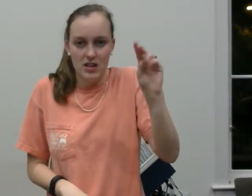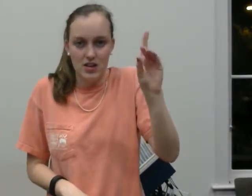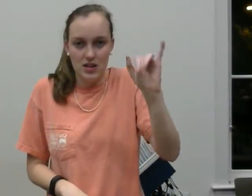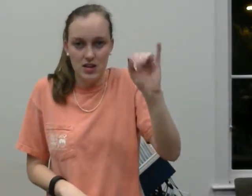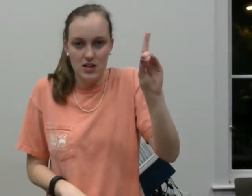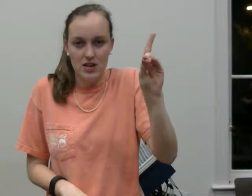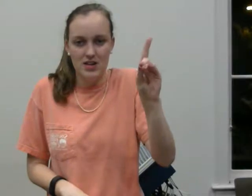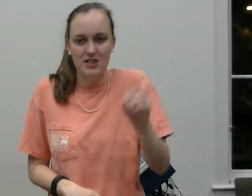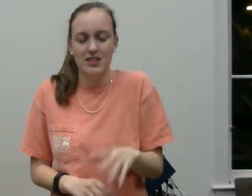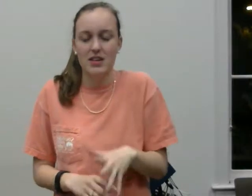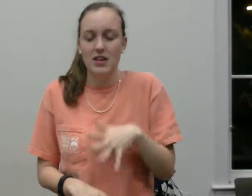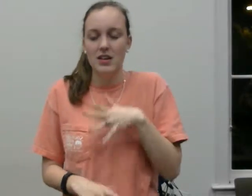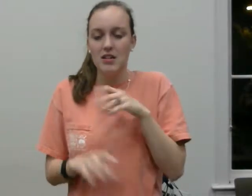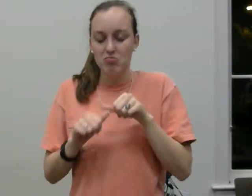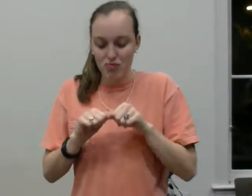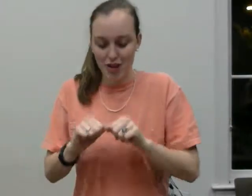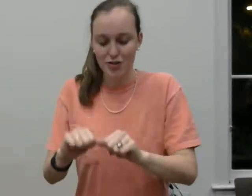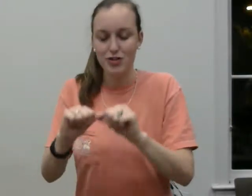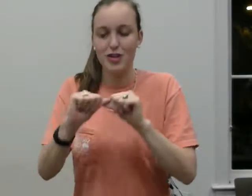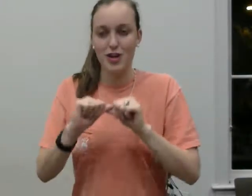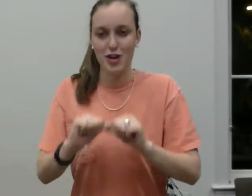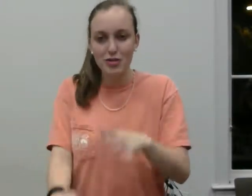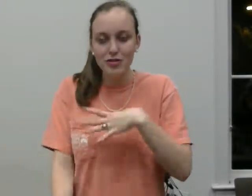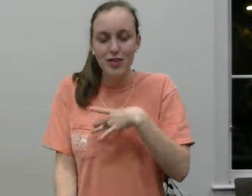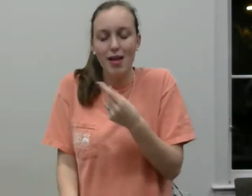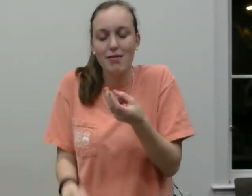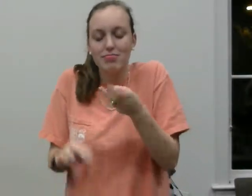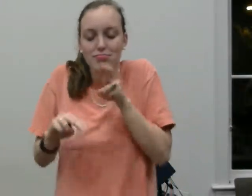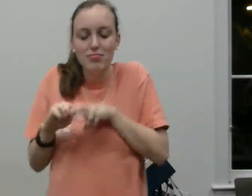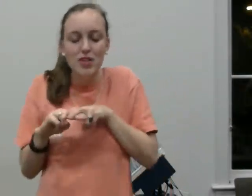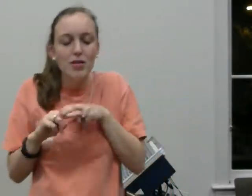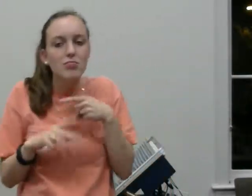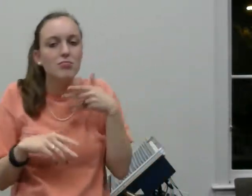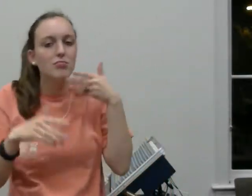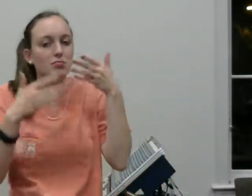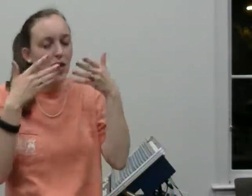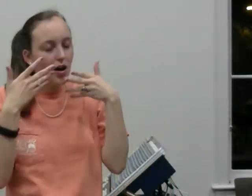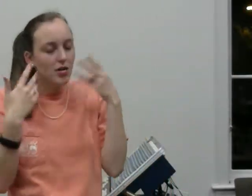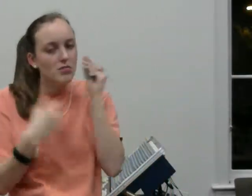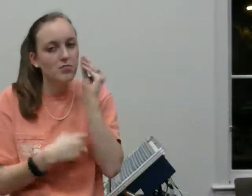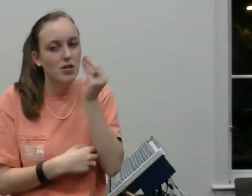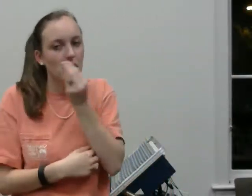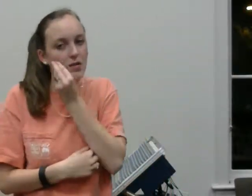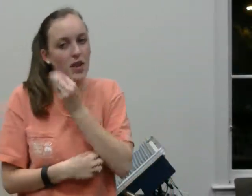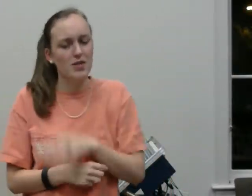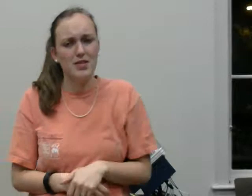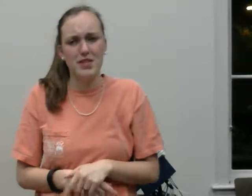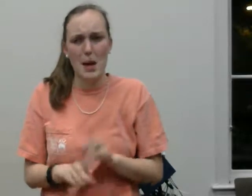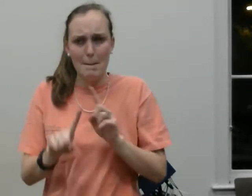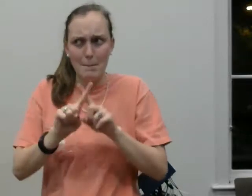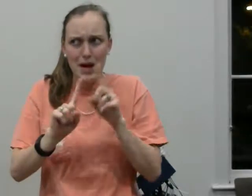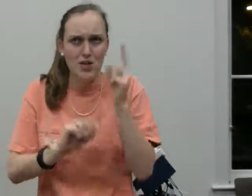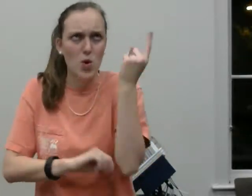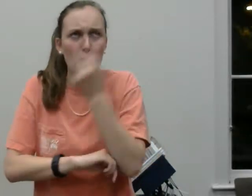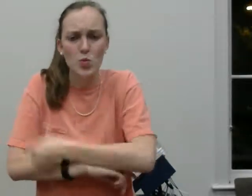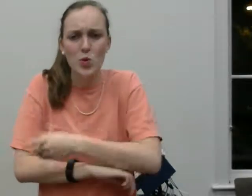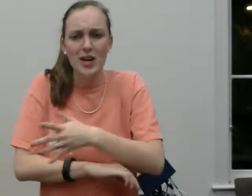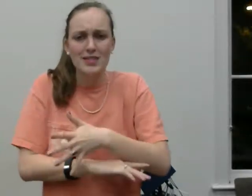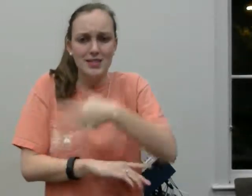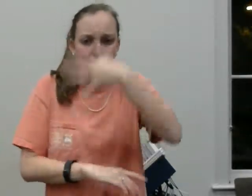smell the flowers. One day, five men gave him 20 hats to pick the biggest, fastest, roughest bull